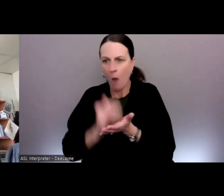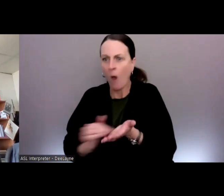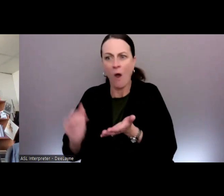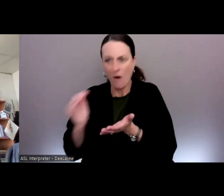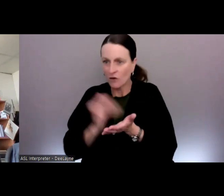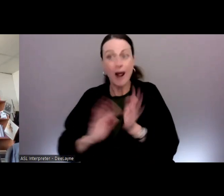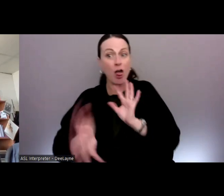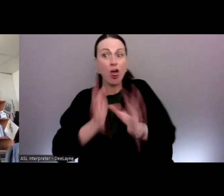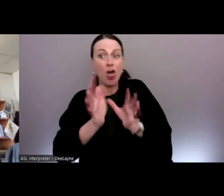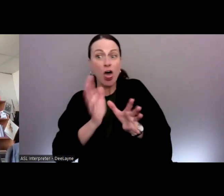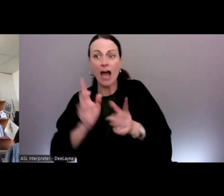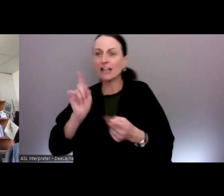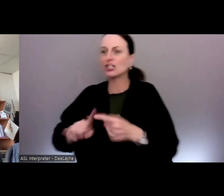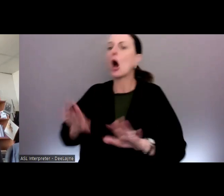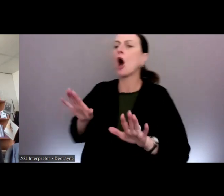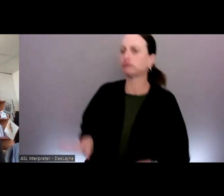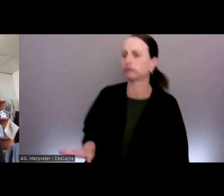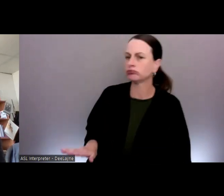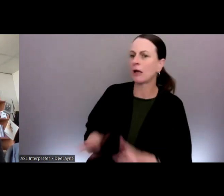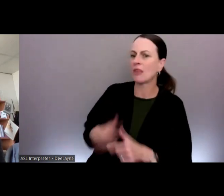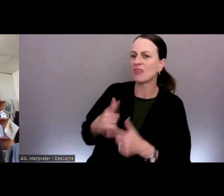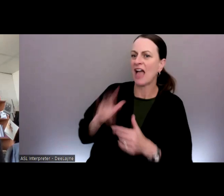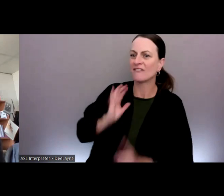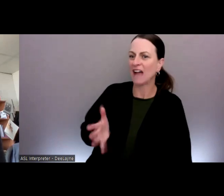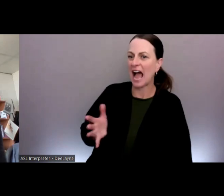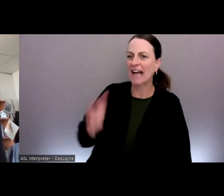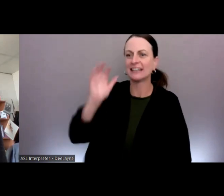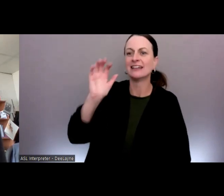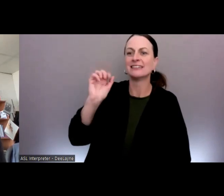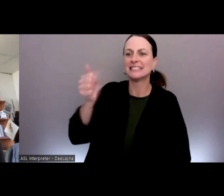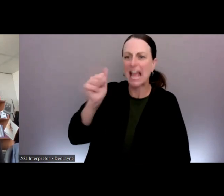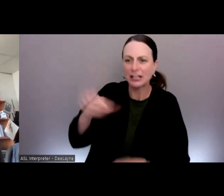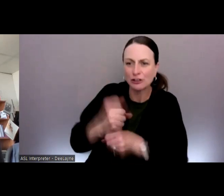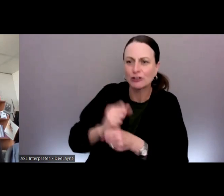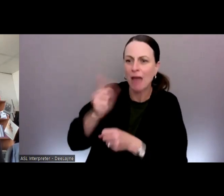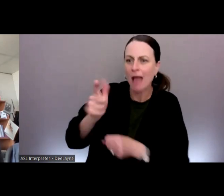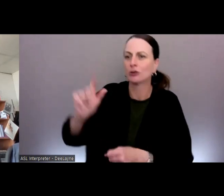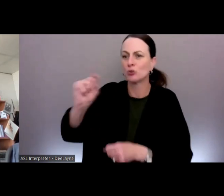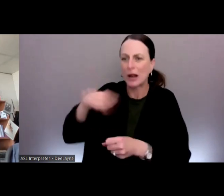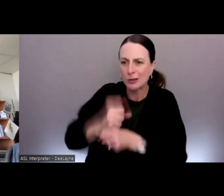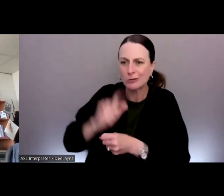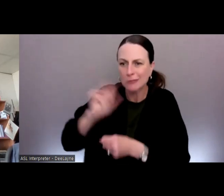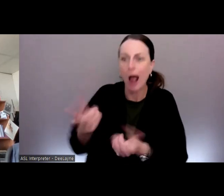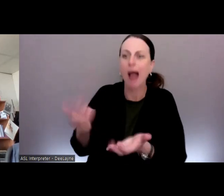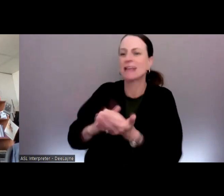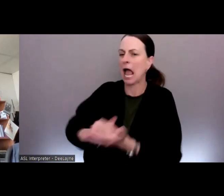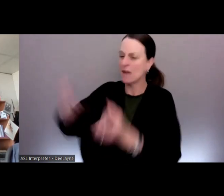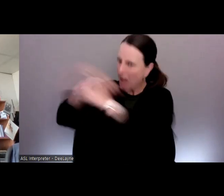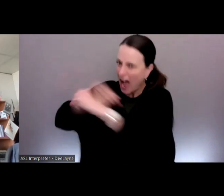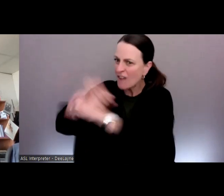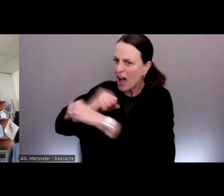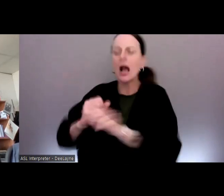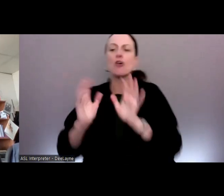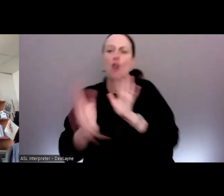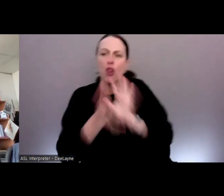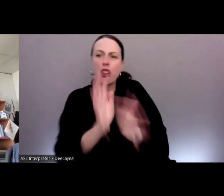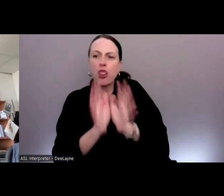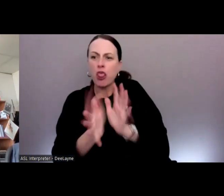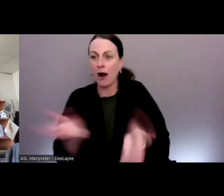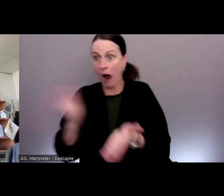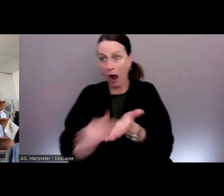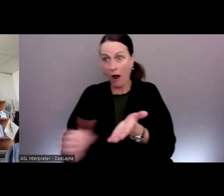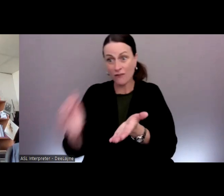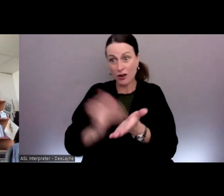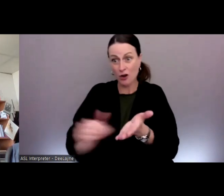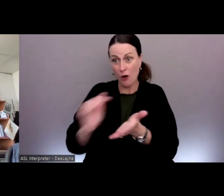from one era to the next. So I write about a student-led campaign for Black Studies, for example, that was sustained over